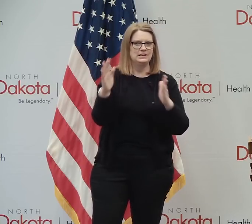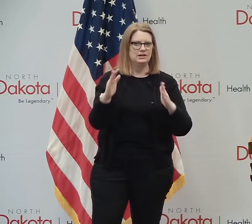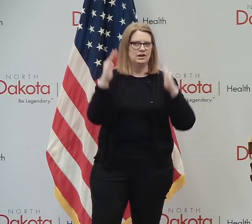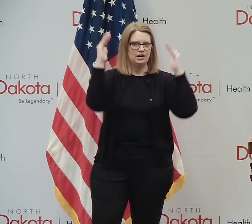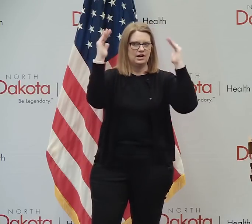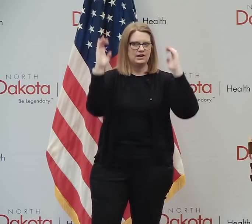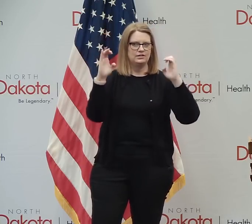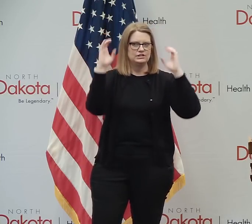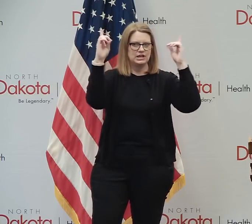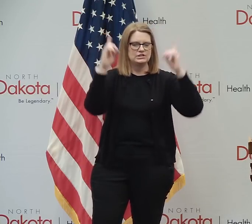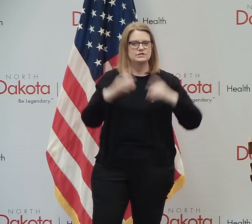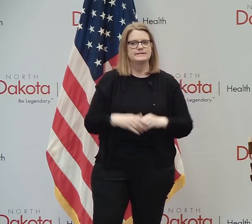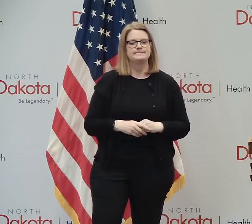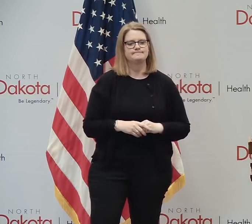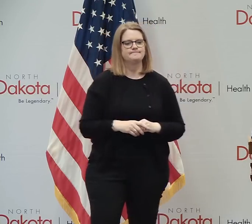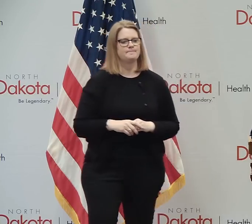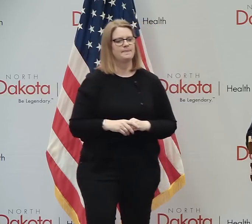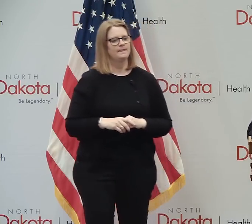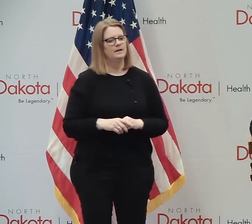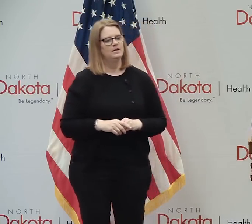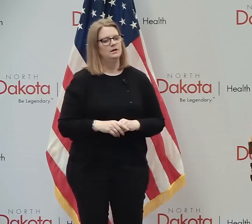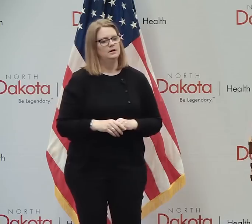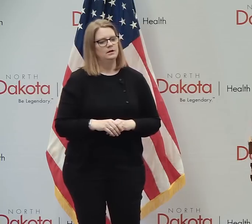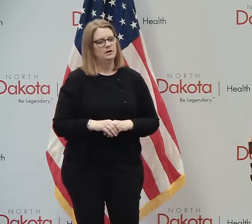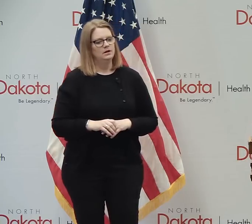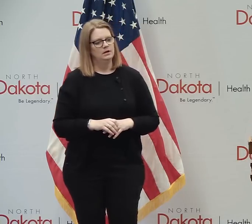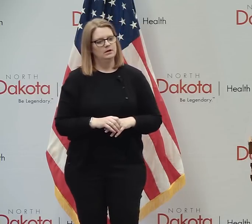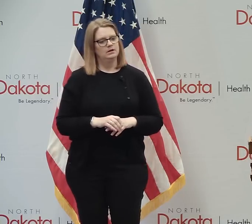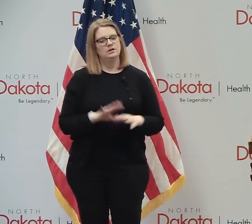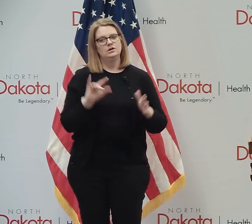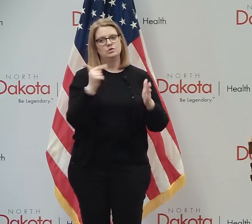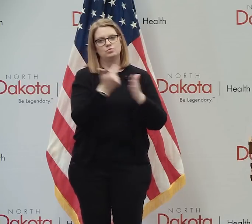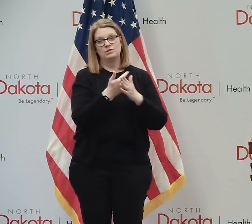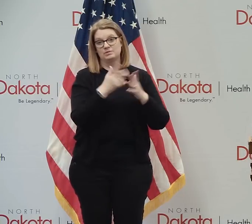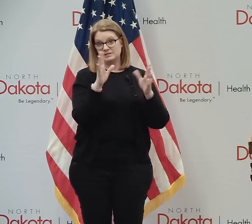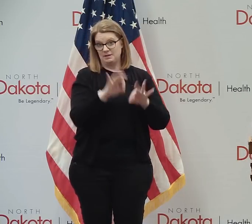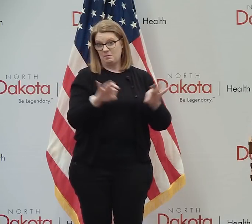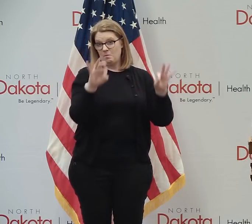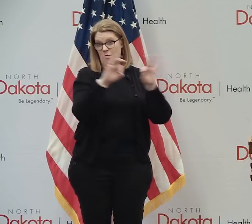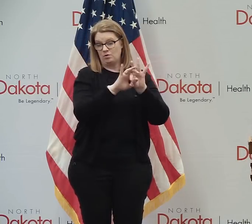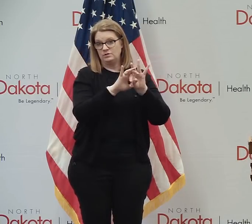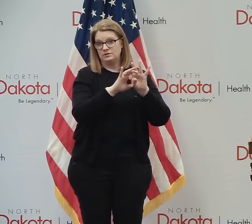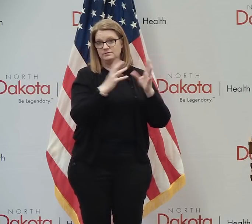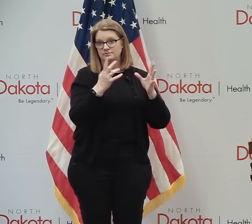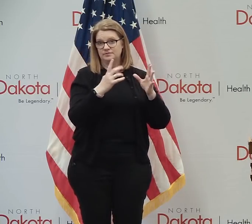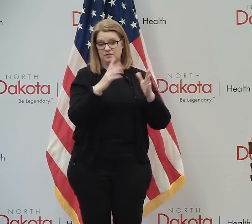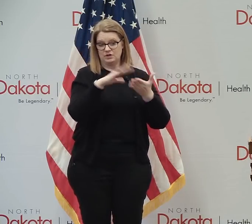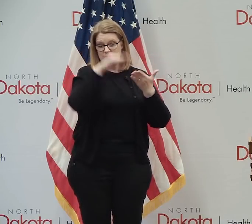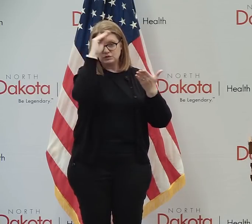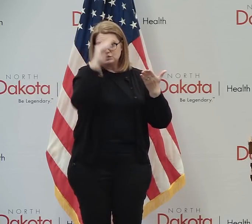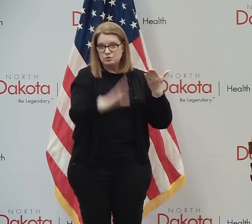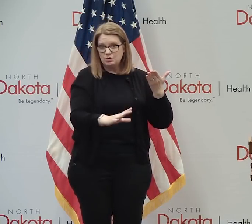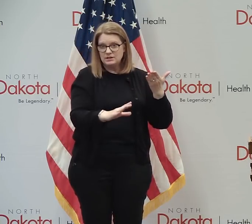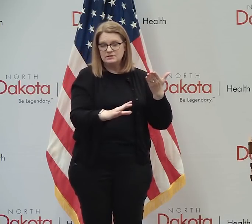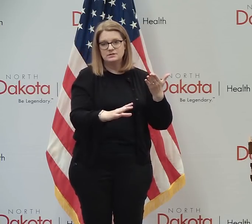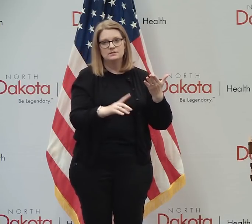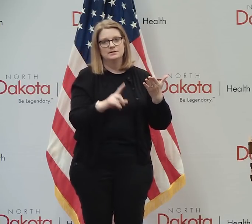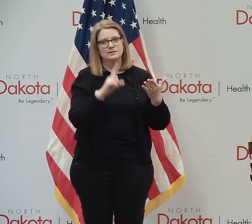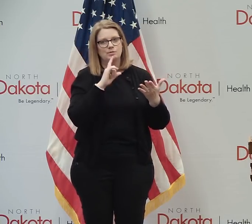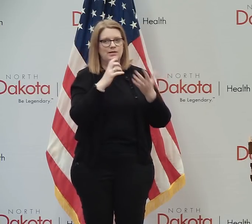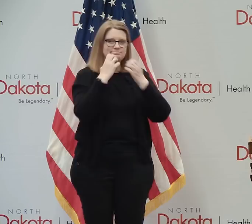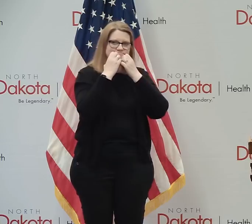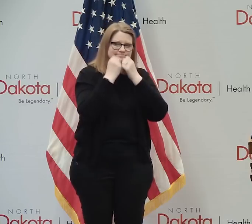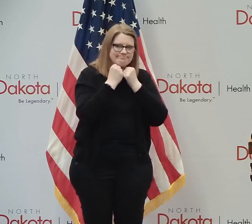this time. We also know that graduation is an important achievement for our students, but it's a meaningful event